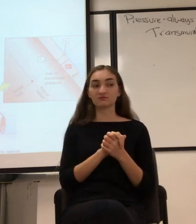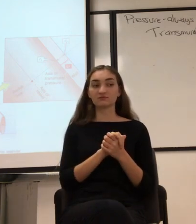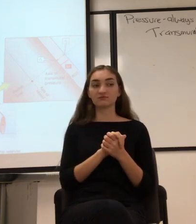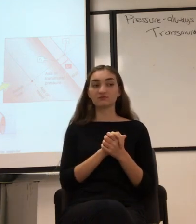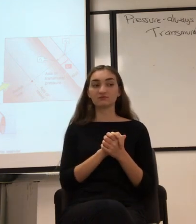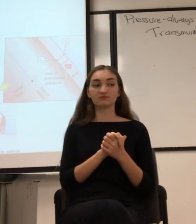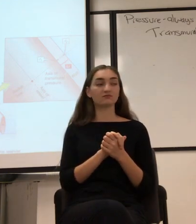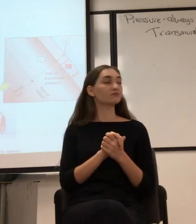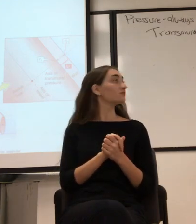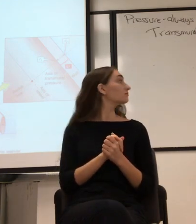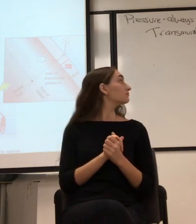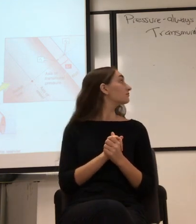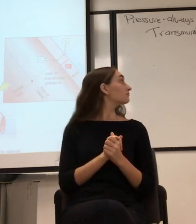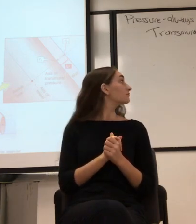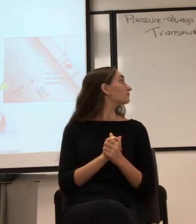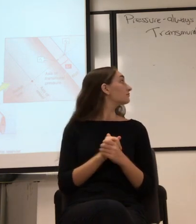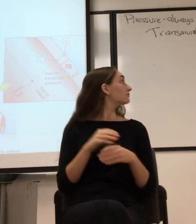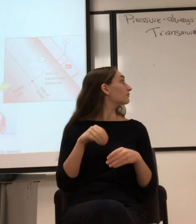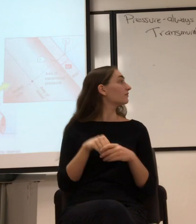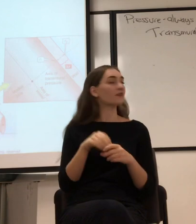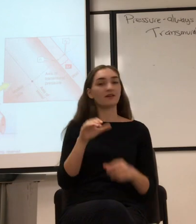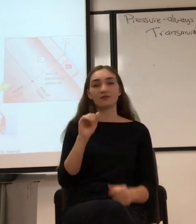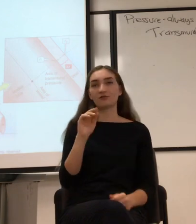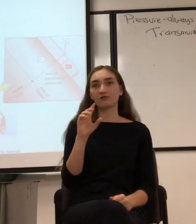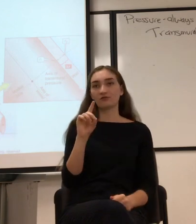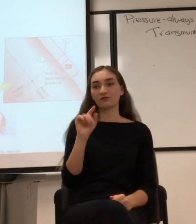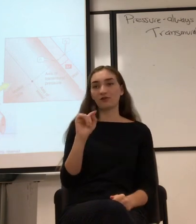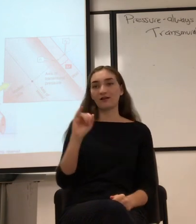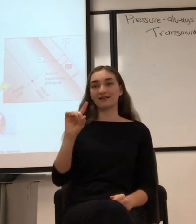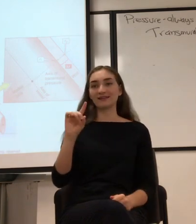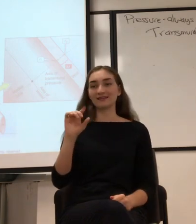carotid sinus. That's the exact place where you take your carotid pulse.